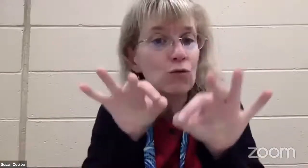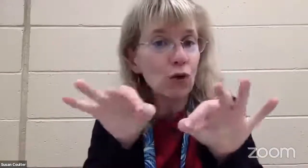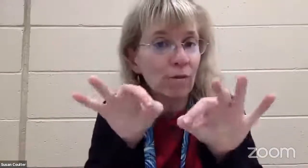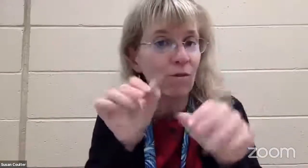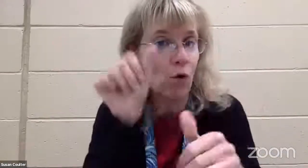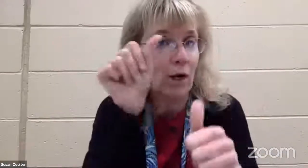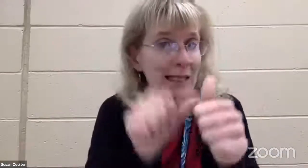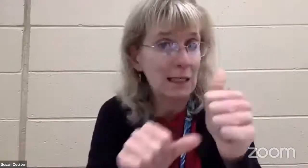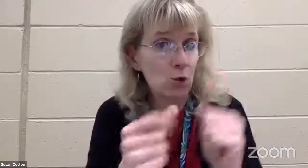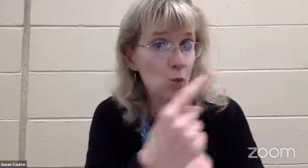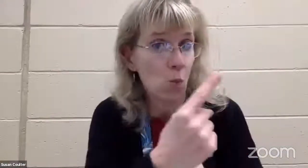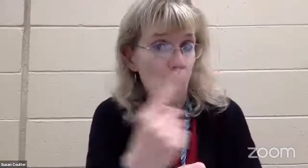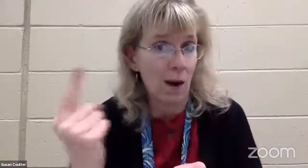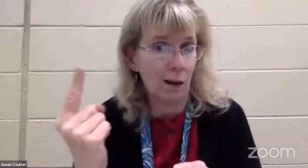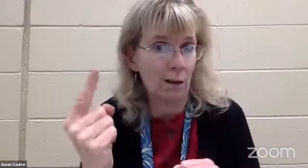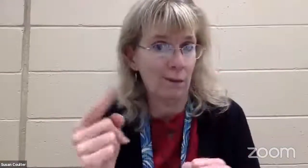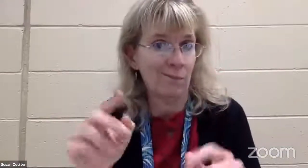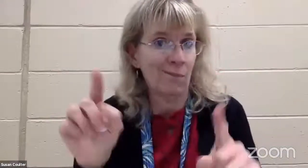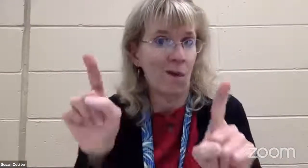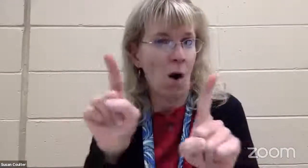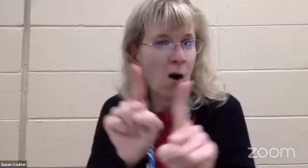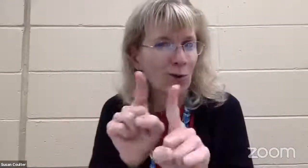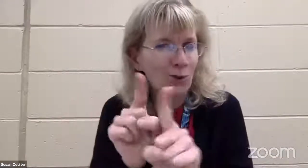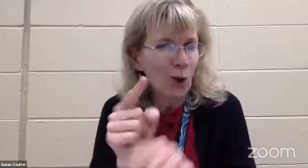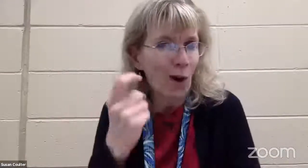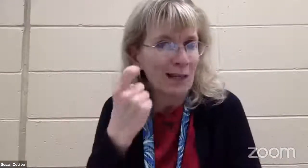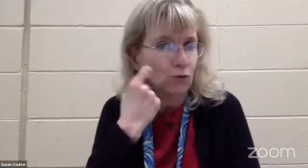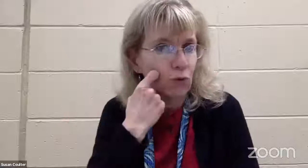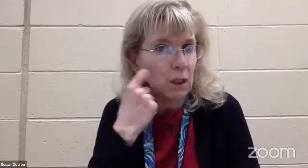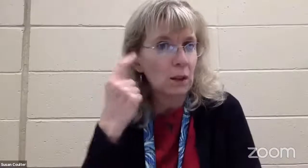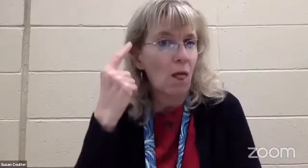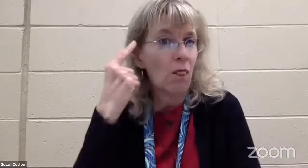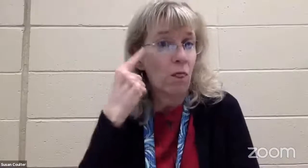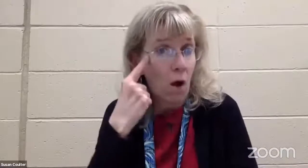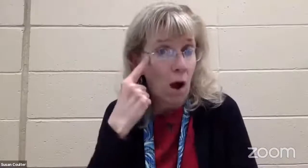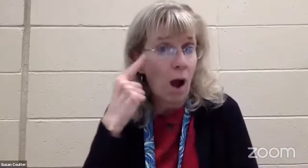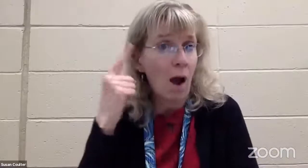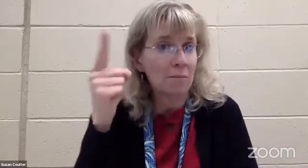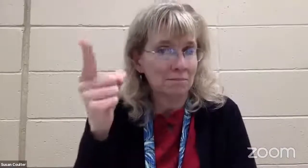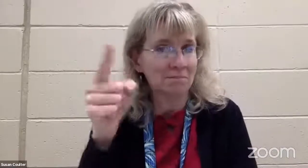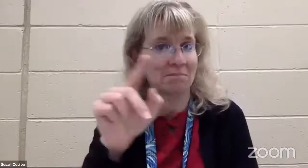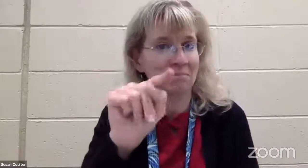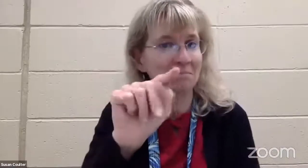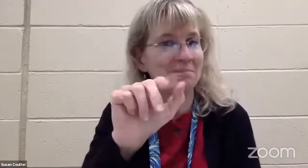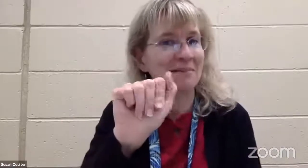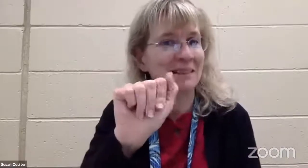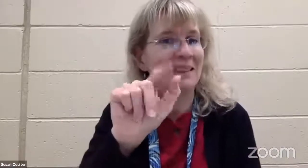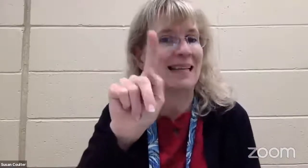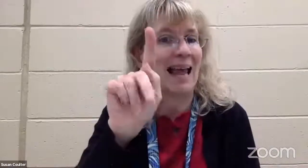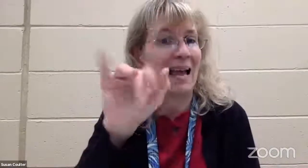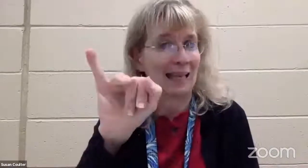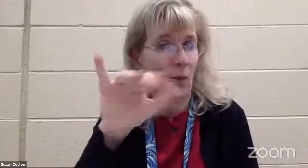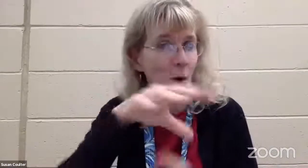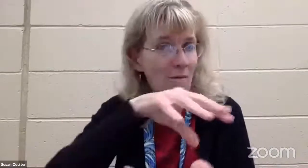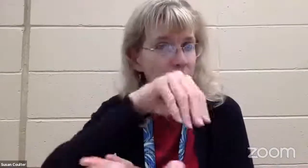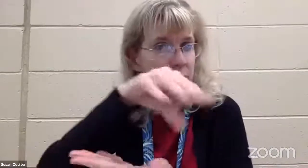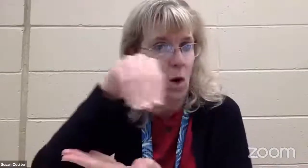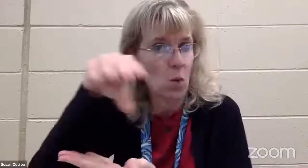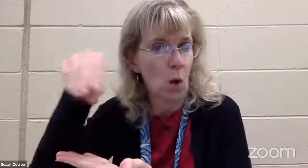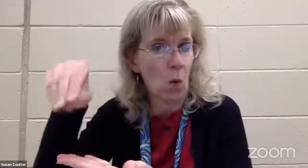of an explanation for every art display out there. I think about